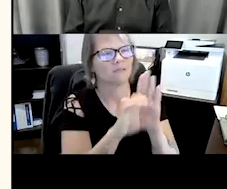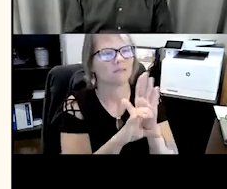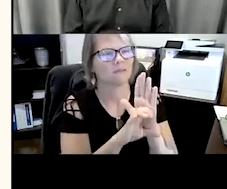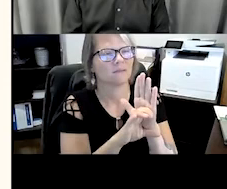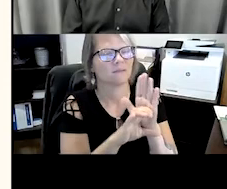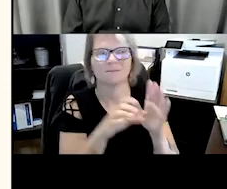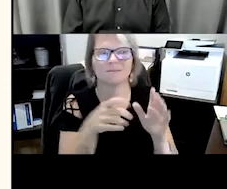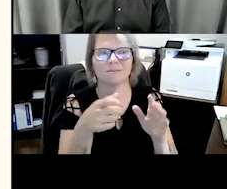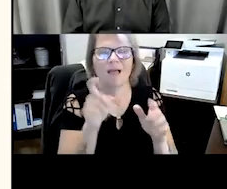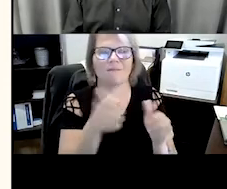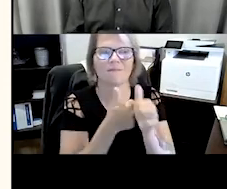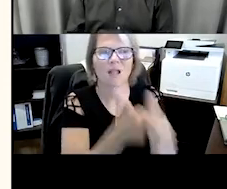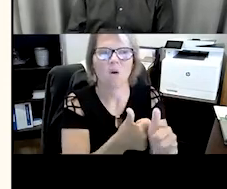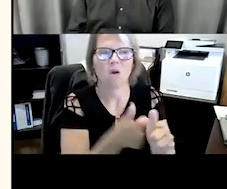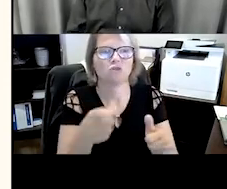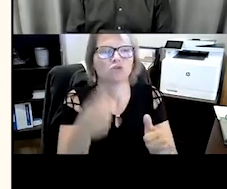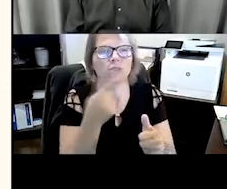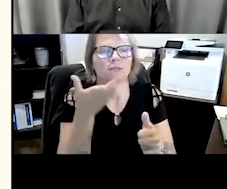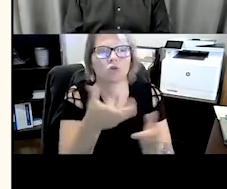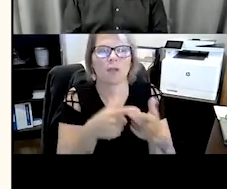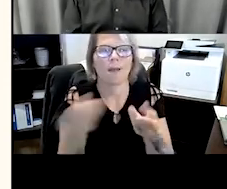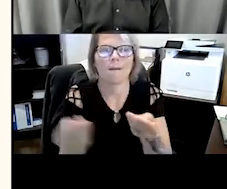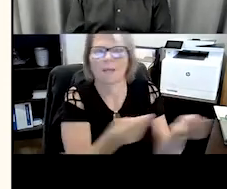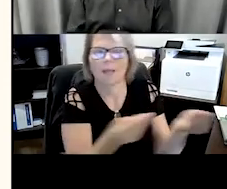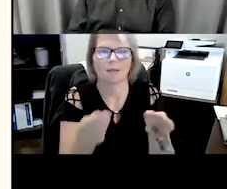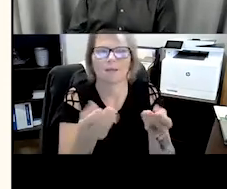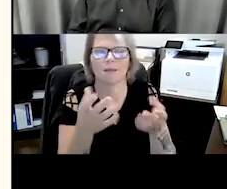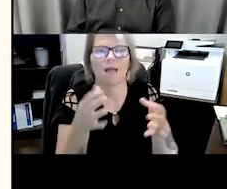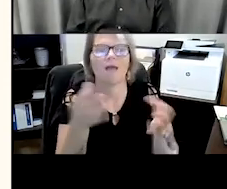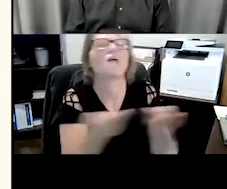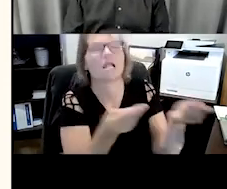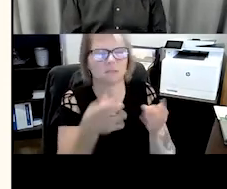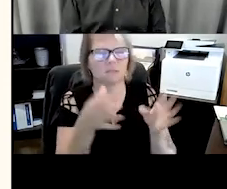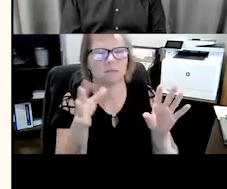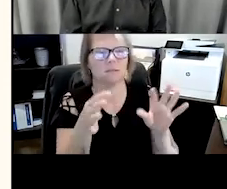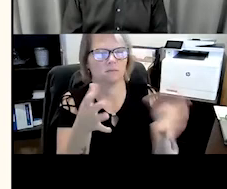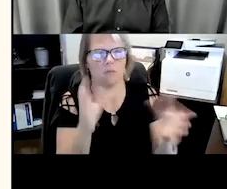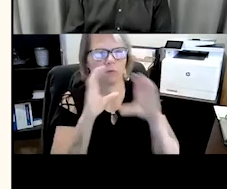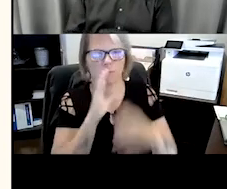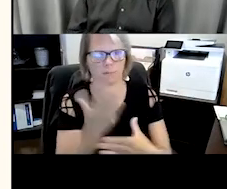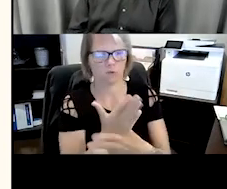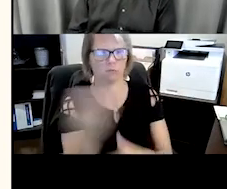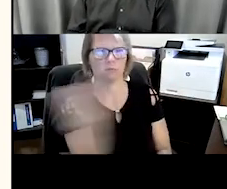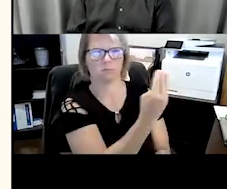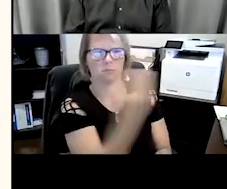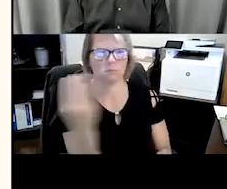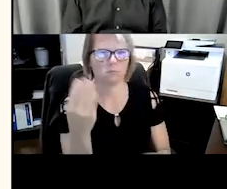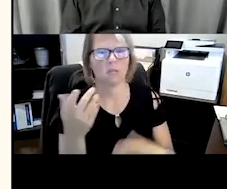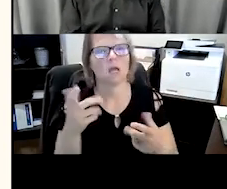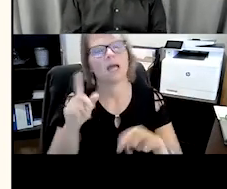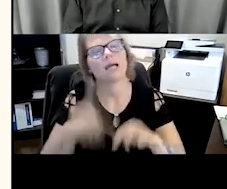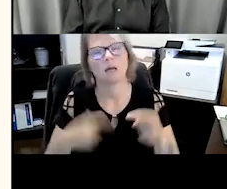And also be aware that interpreters have a code of ethics that they follow. Your communication with that interpreter is going to